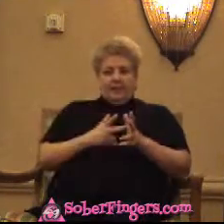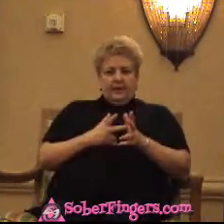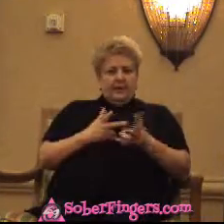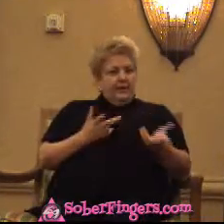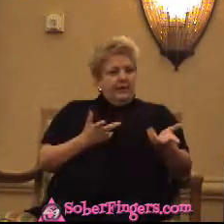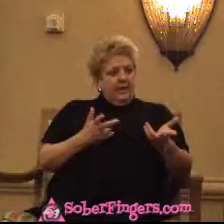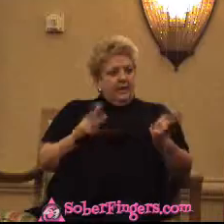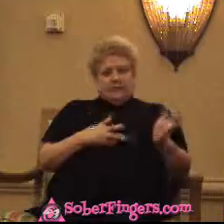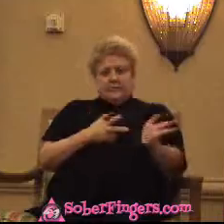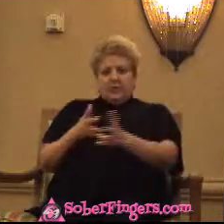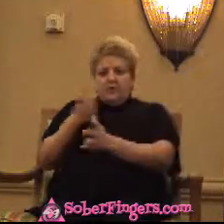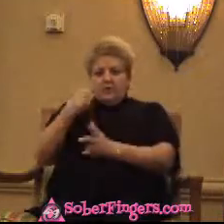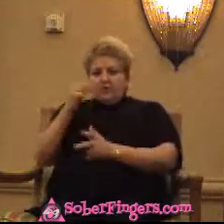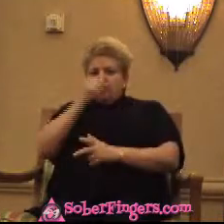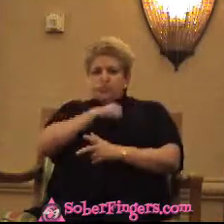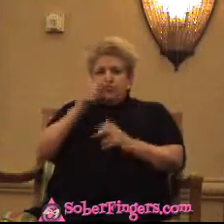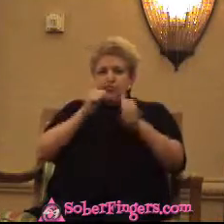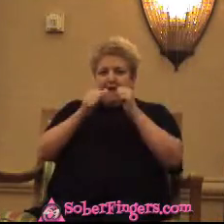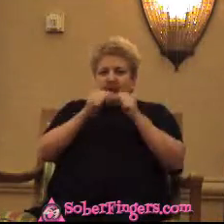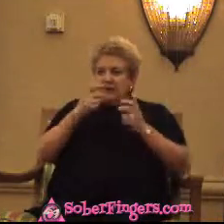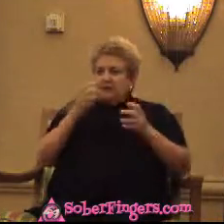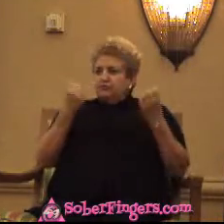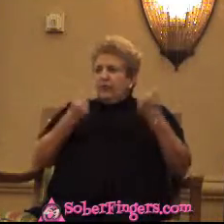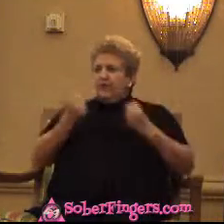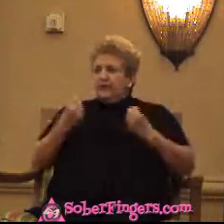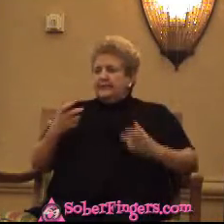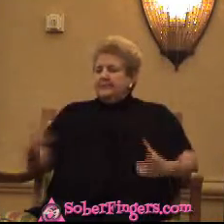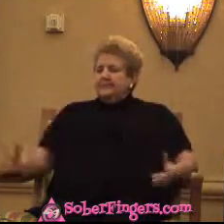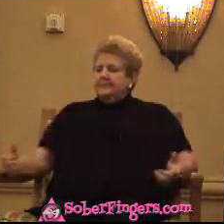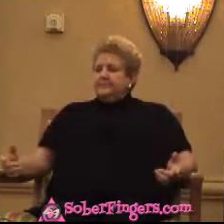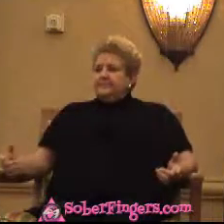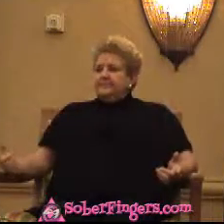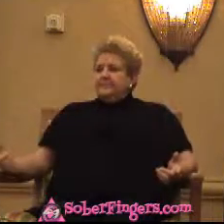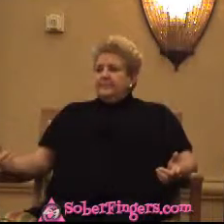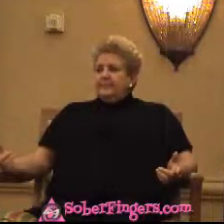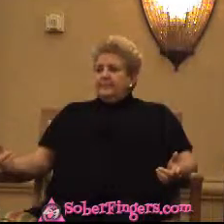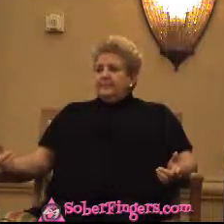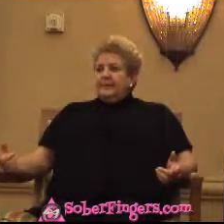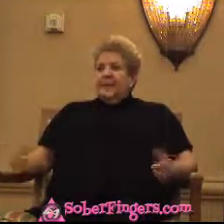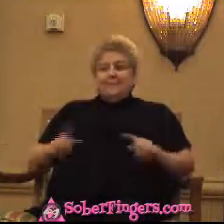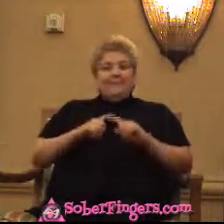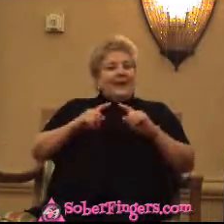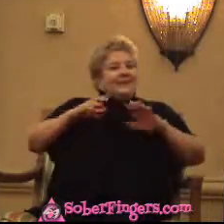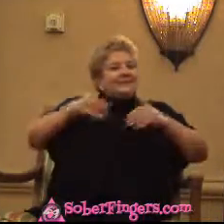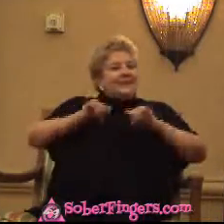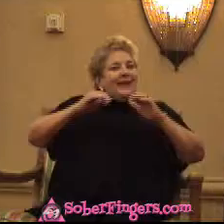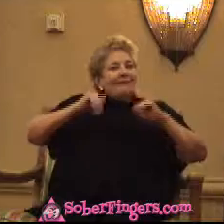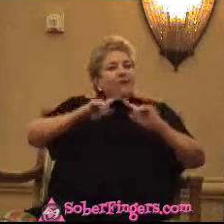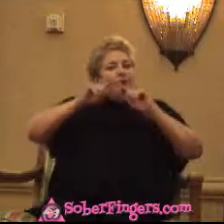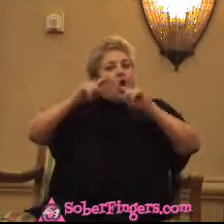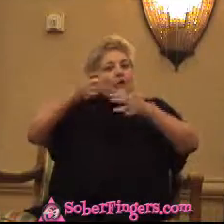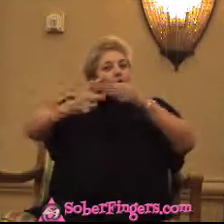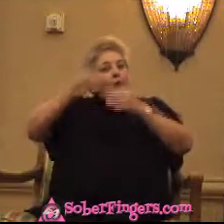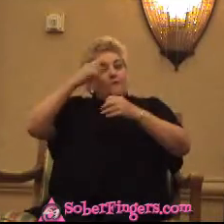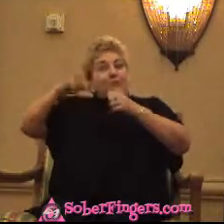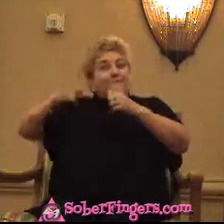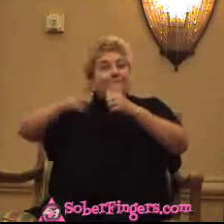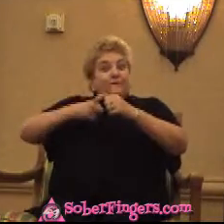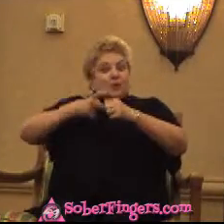driving. Now I hadn't even been to court on the first one yet. And so now I'm thinking, what am I going to